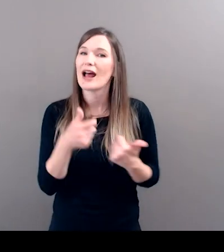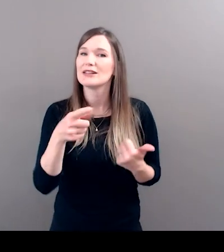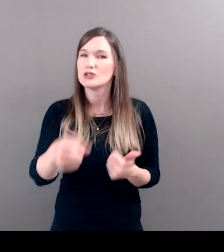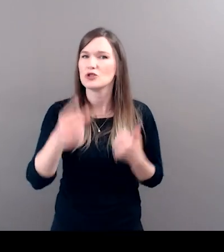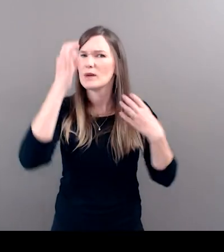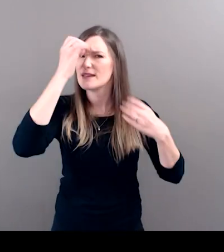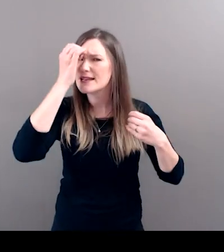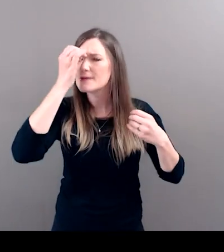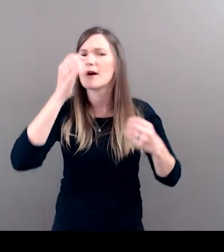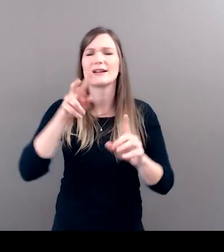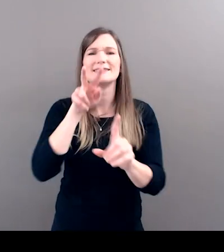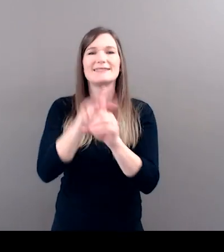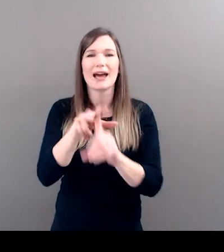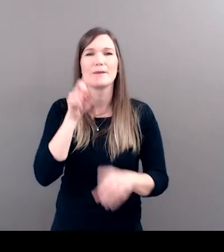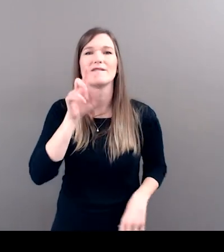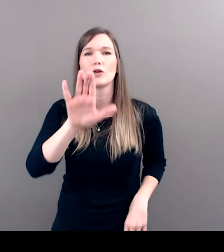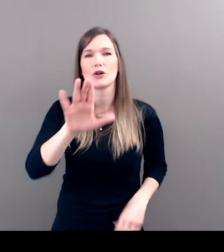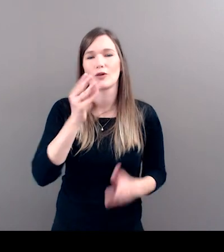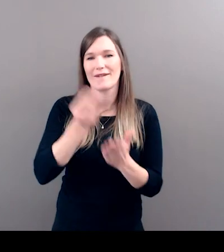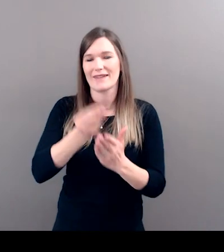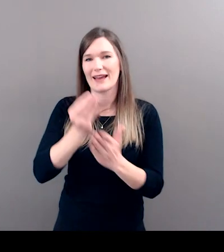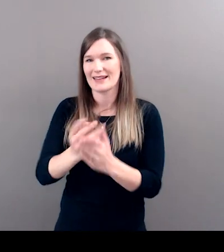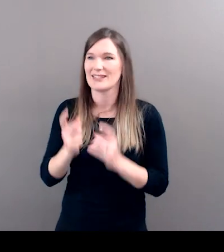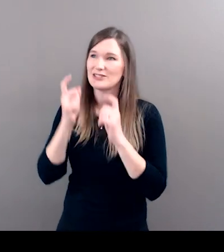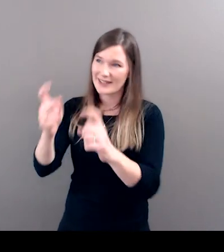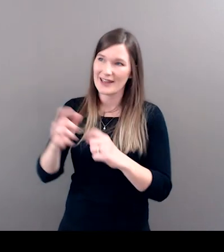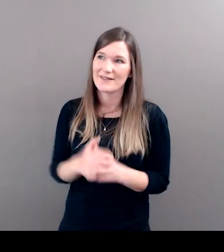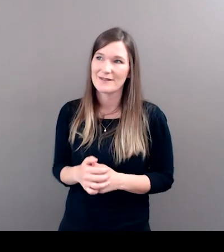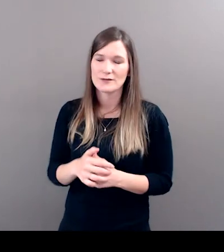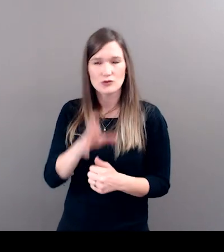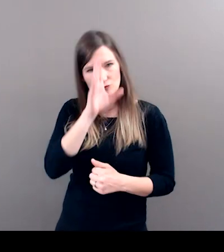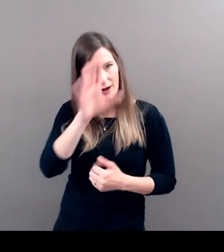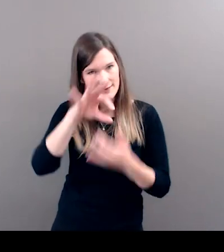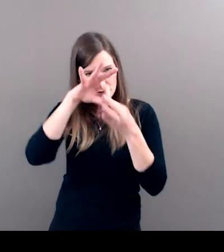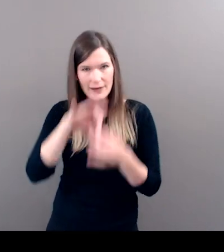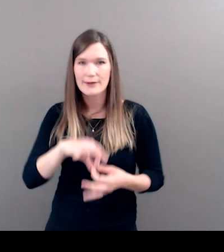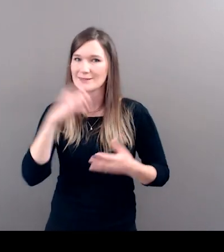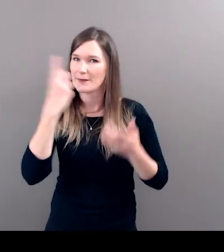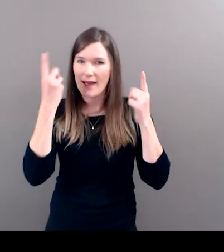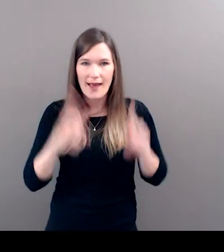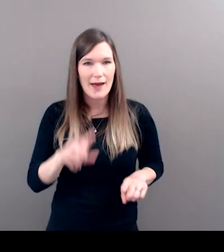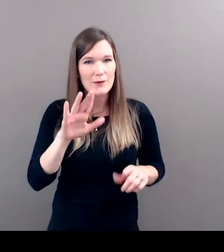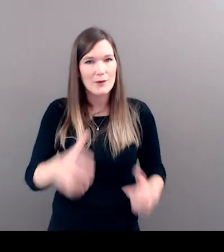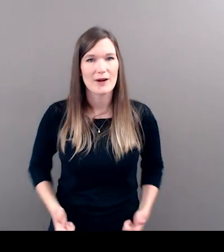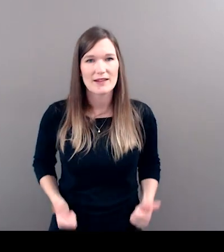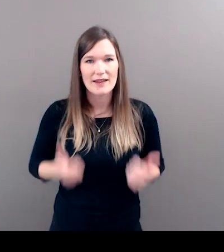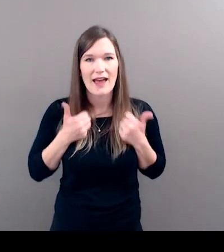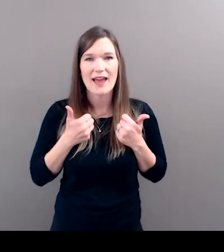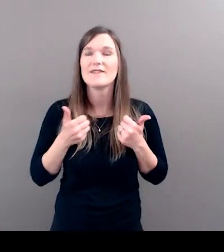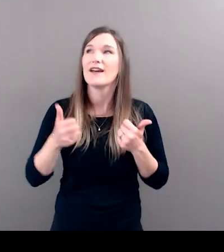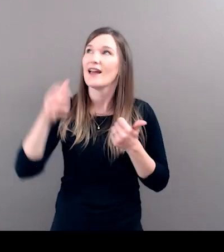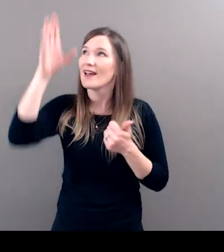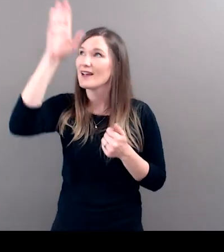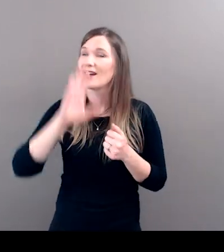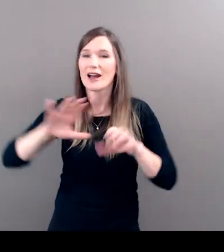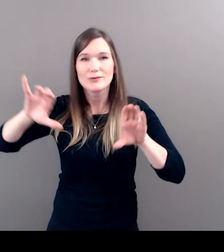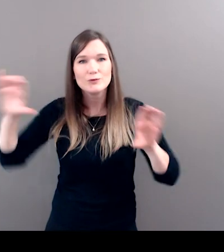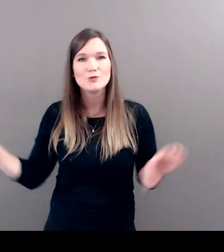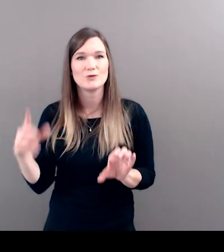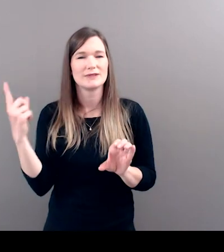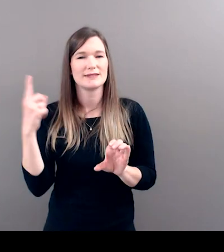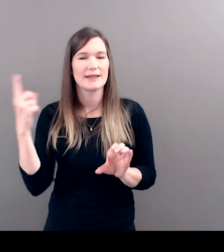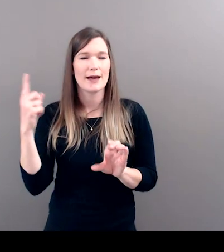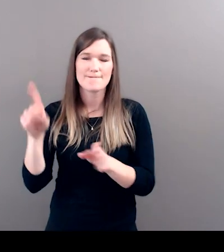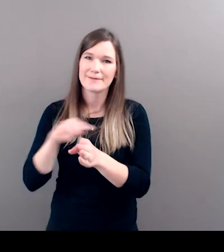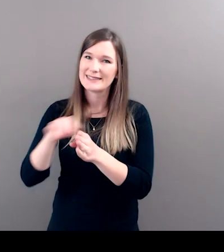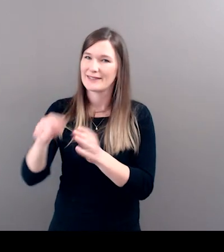directly related to something God's doing in your life and God or through your life to somebody else. So let's pray right now. Lord, I thank you for your